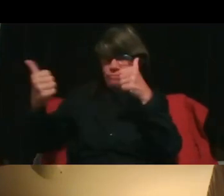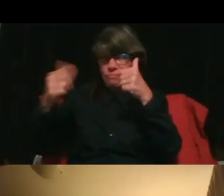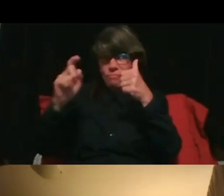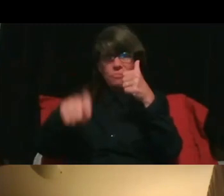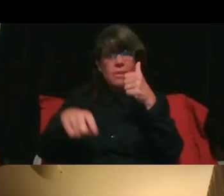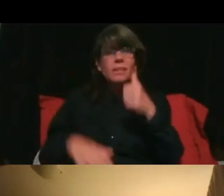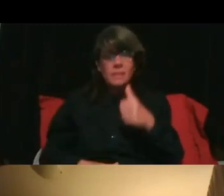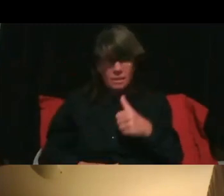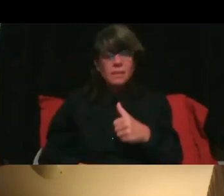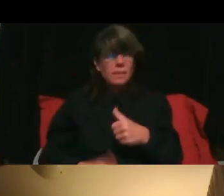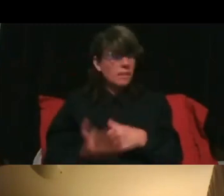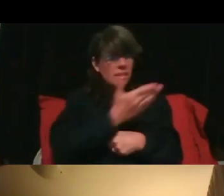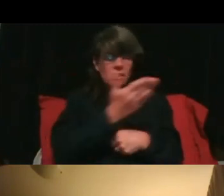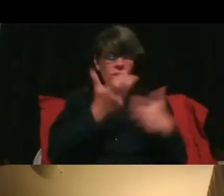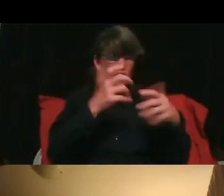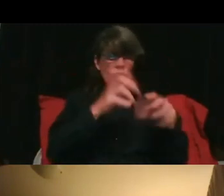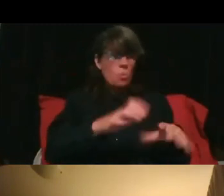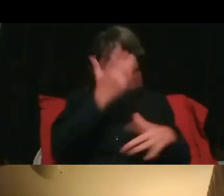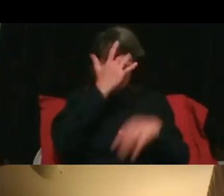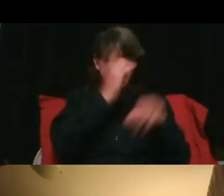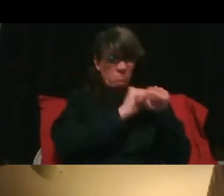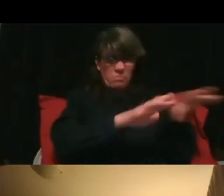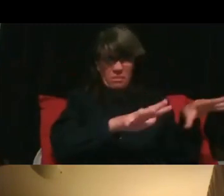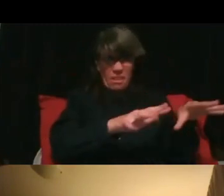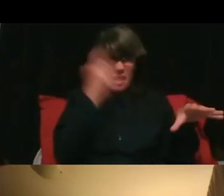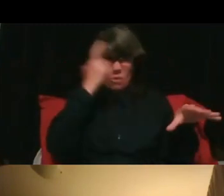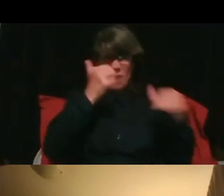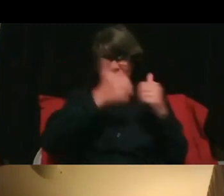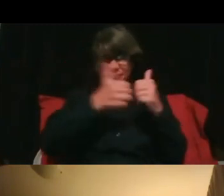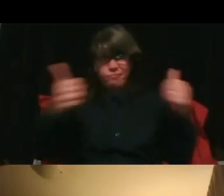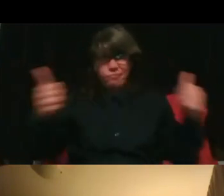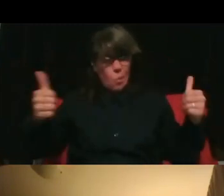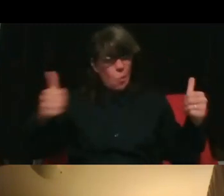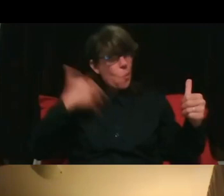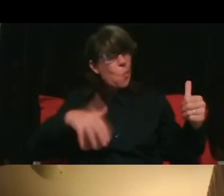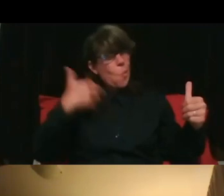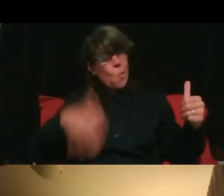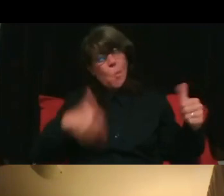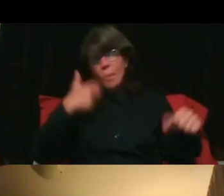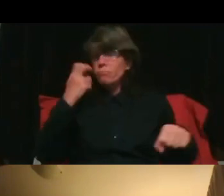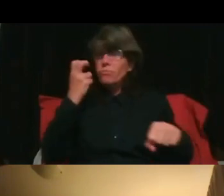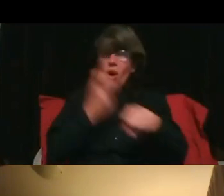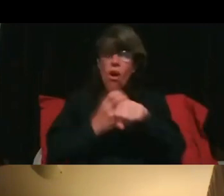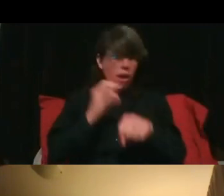so the rest of them don't get sick. And that's very hard. That's a very hard job to do.